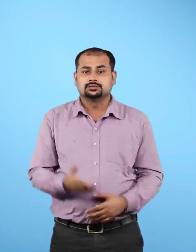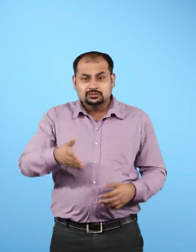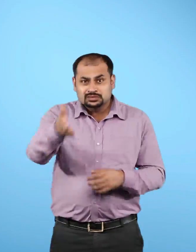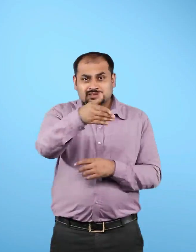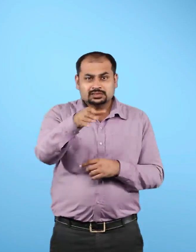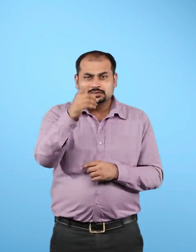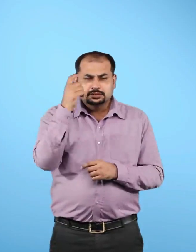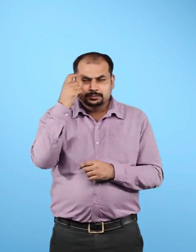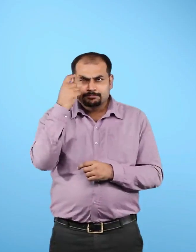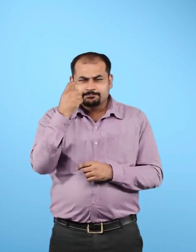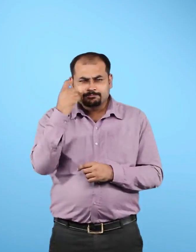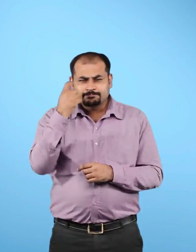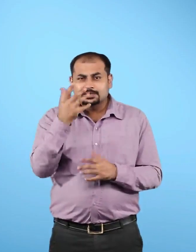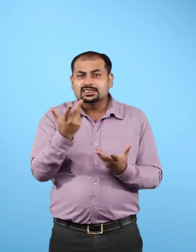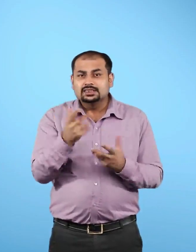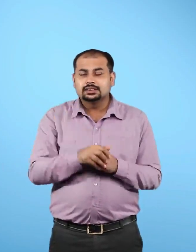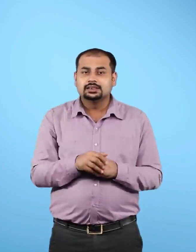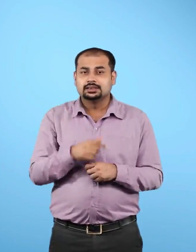Find what it costs in Indian rupees.